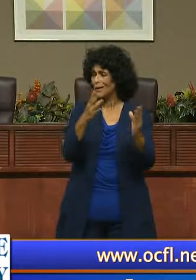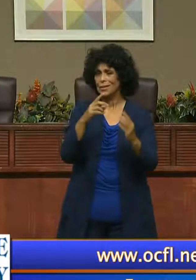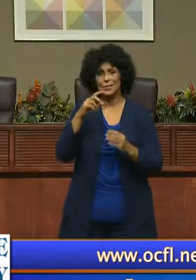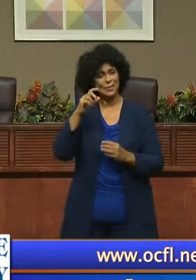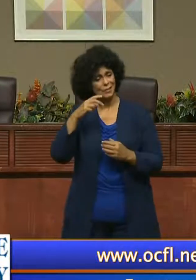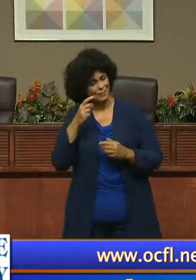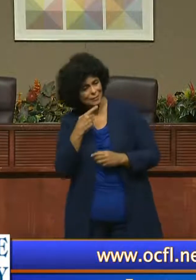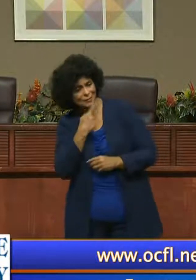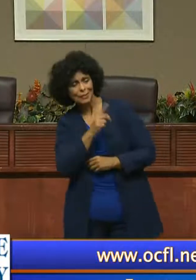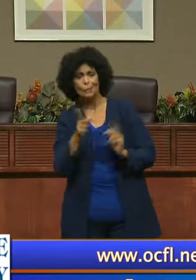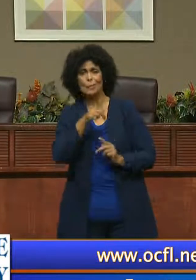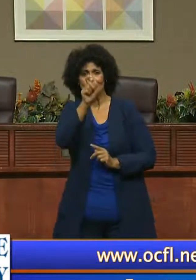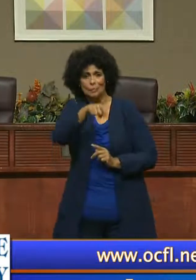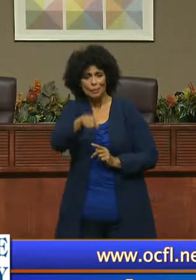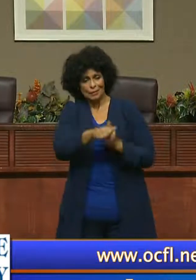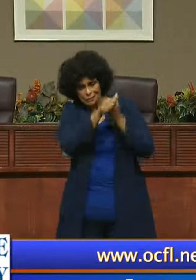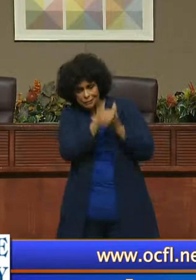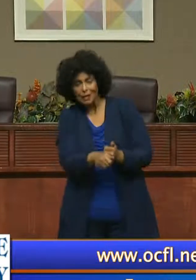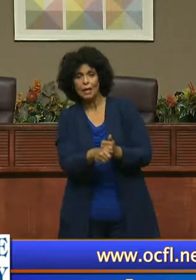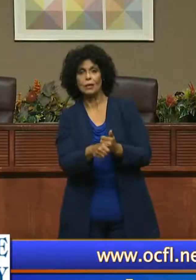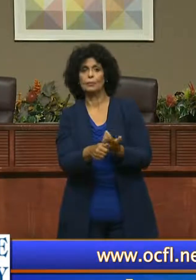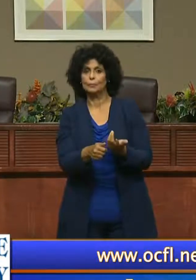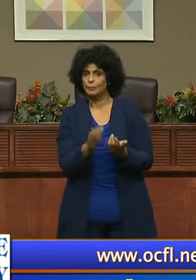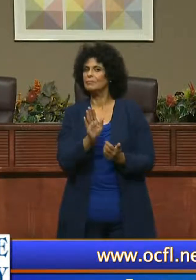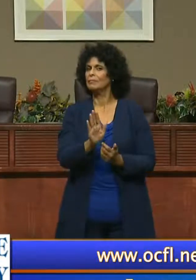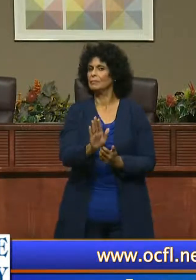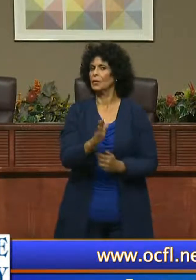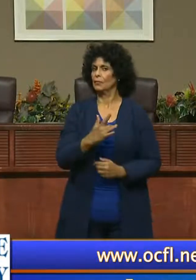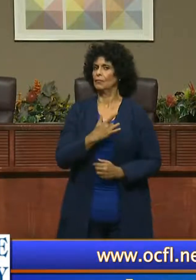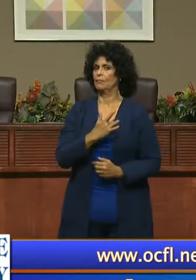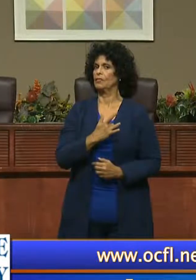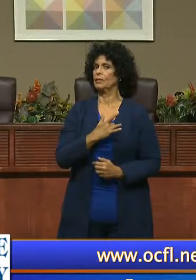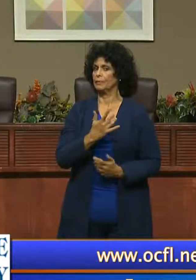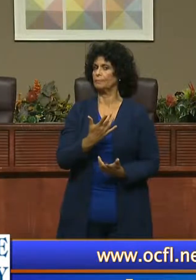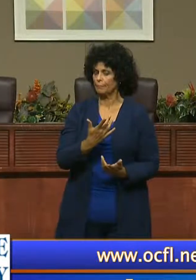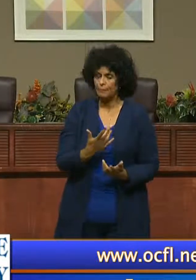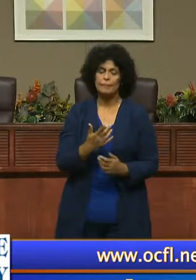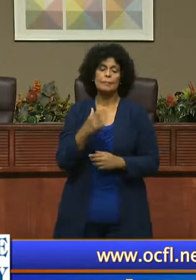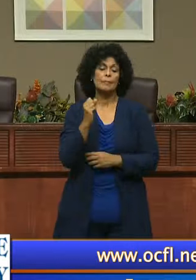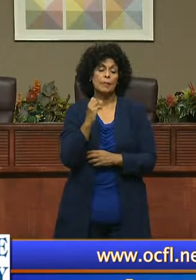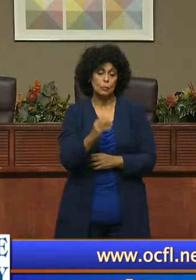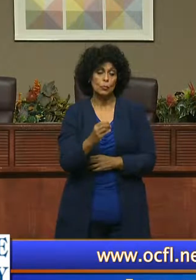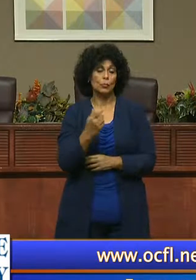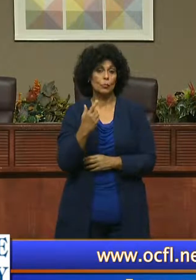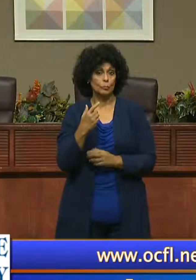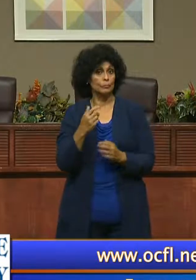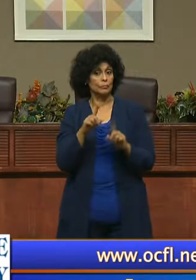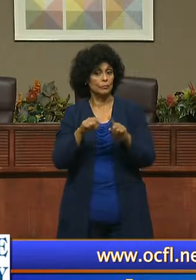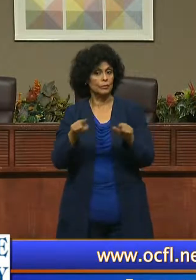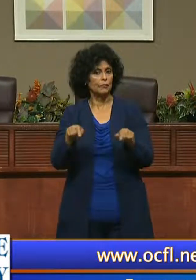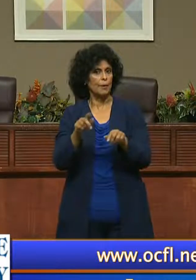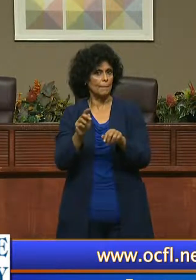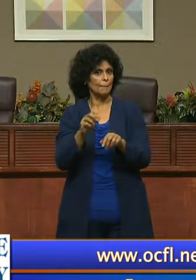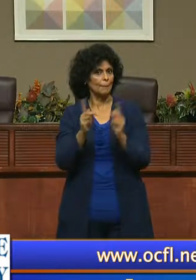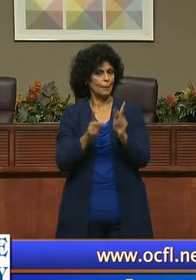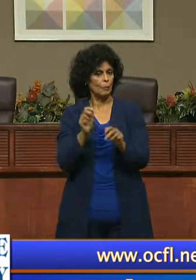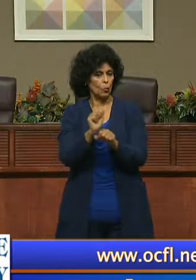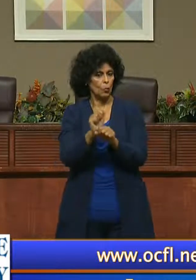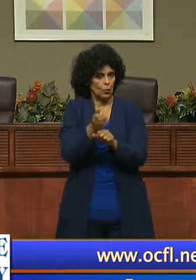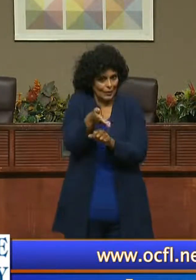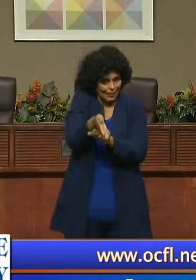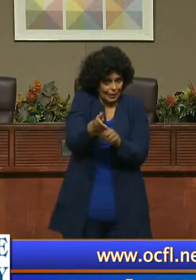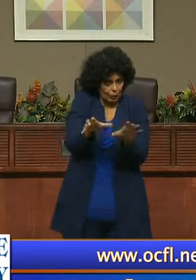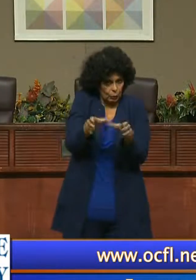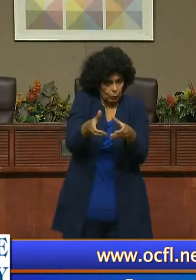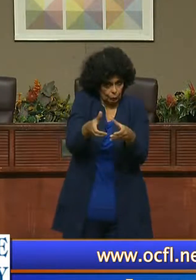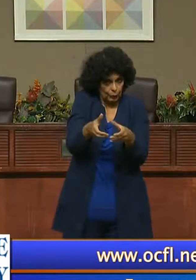was fairly well accepted amongst the various task force members that we